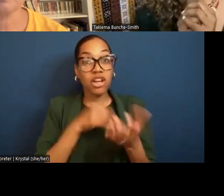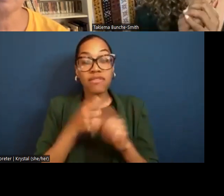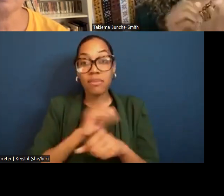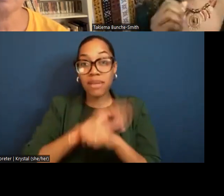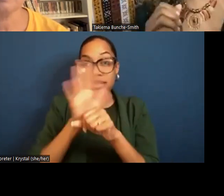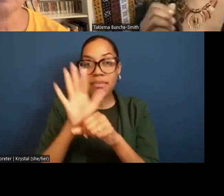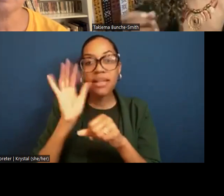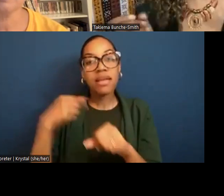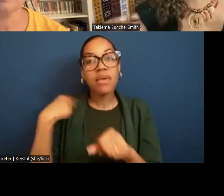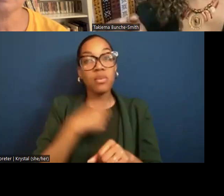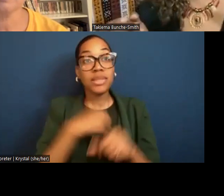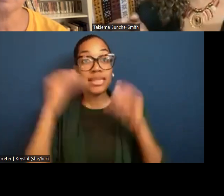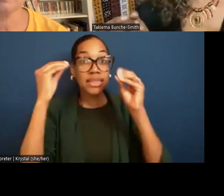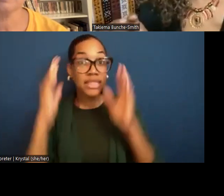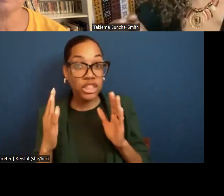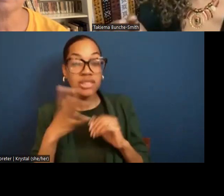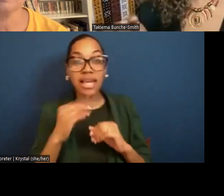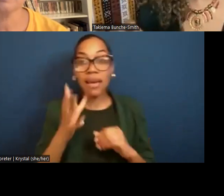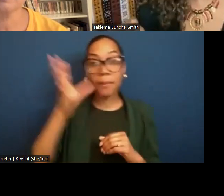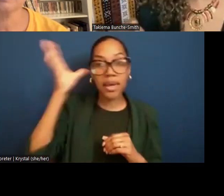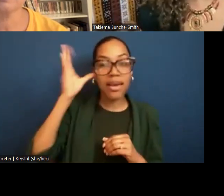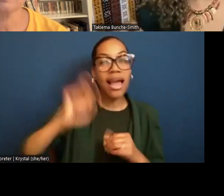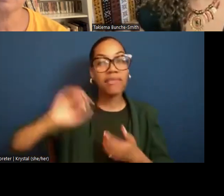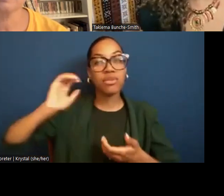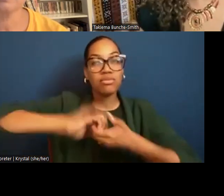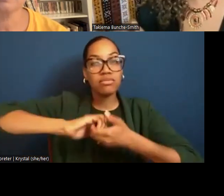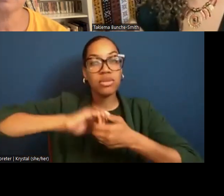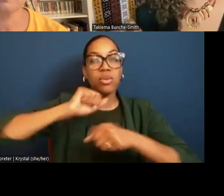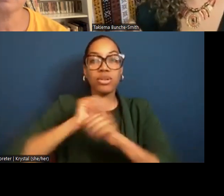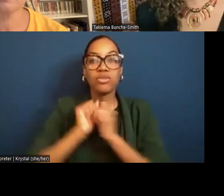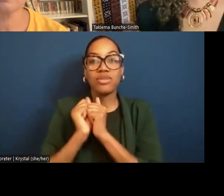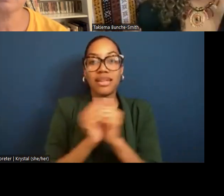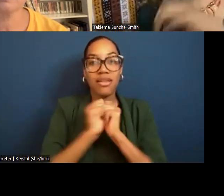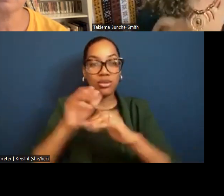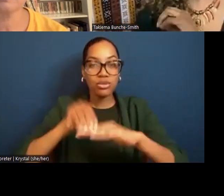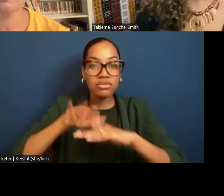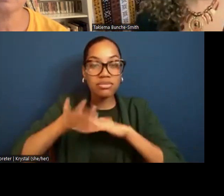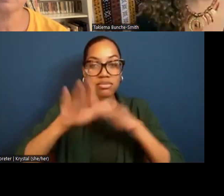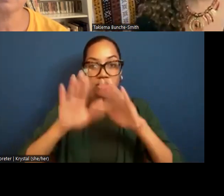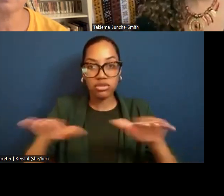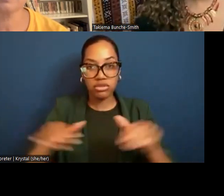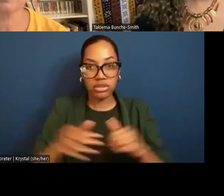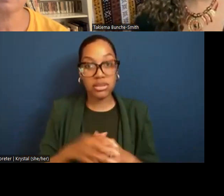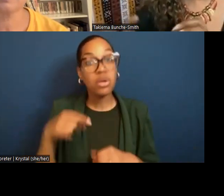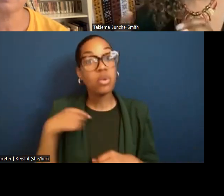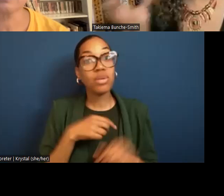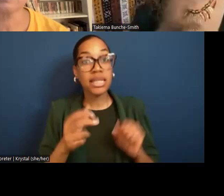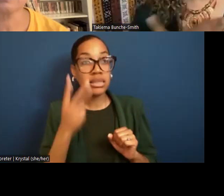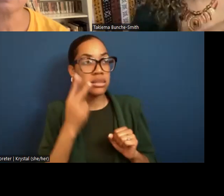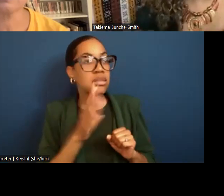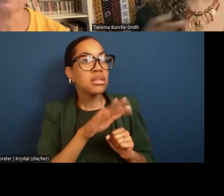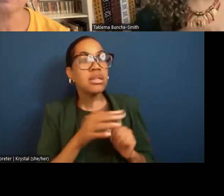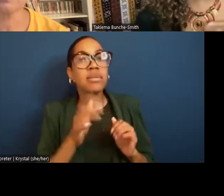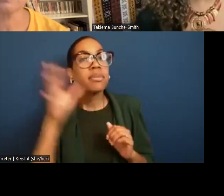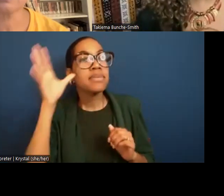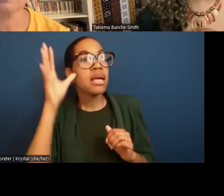partnership. And so figuring out what are our parents and caregivers doing with their children, how can we bring that into the space? And then how can we